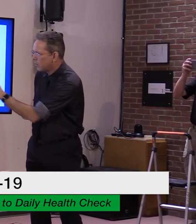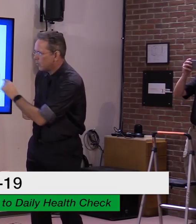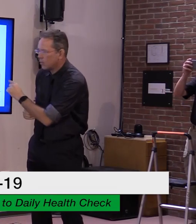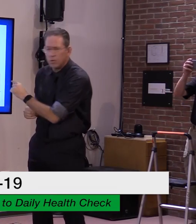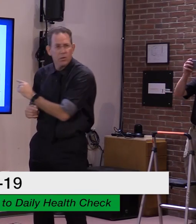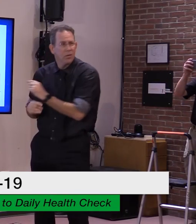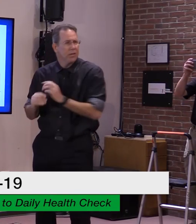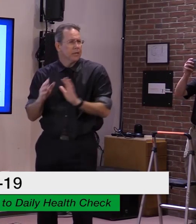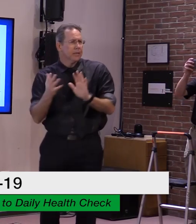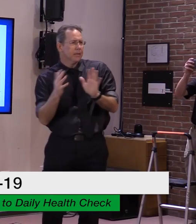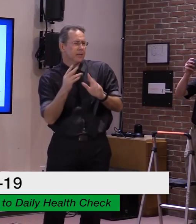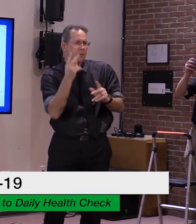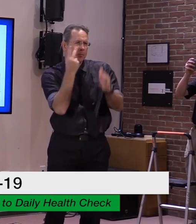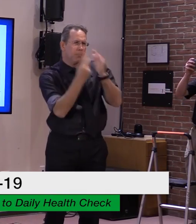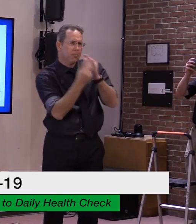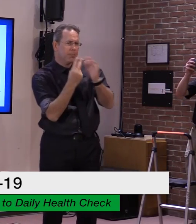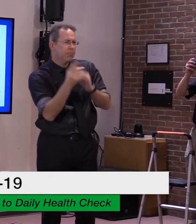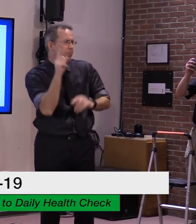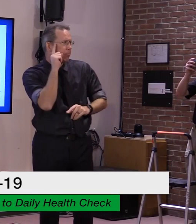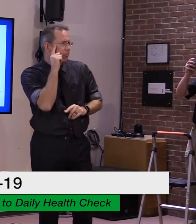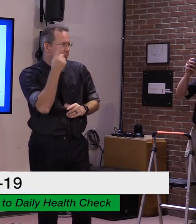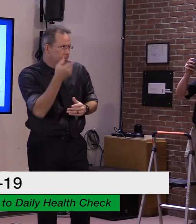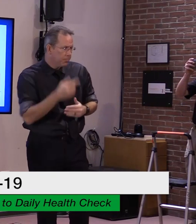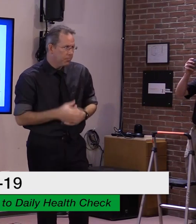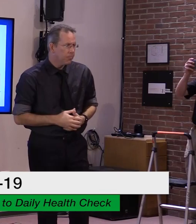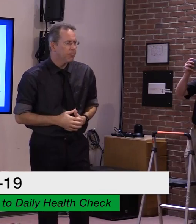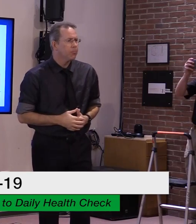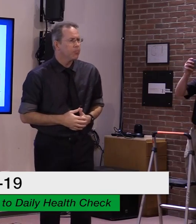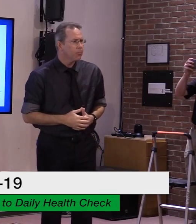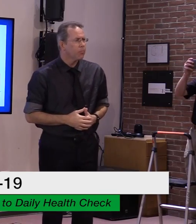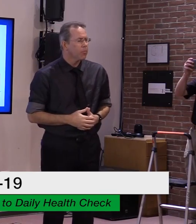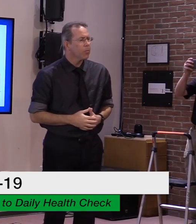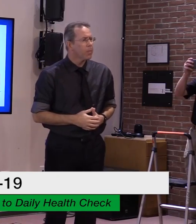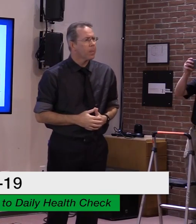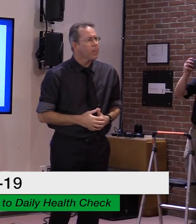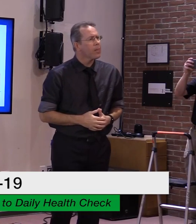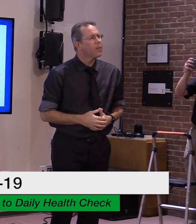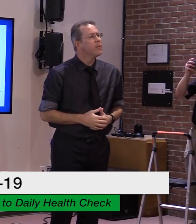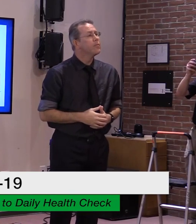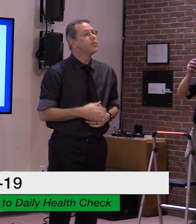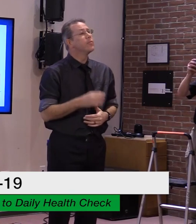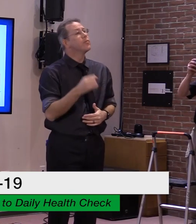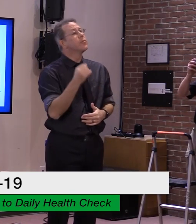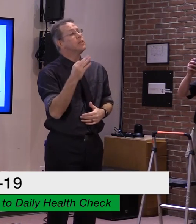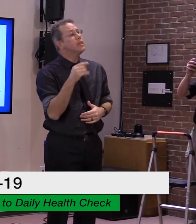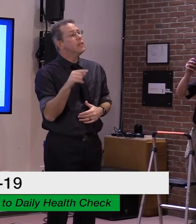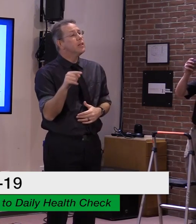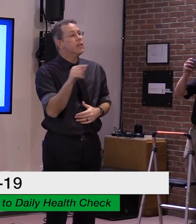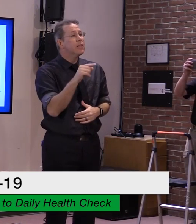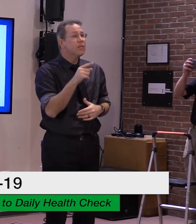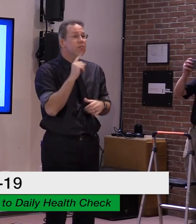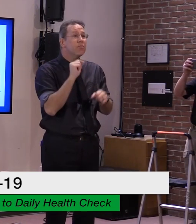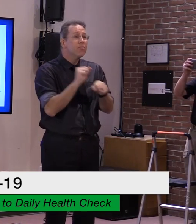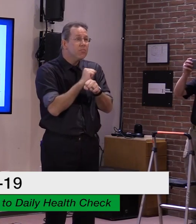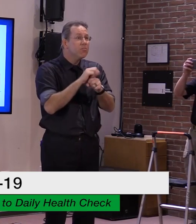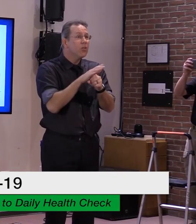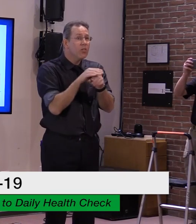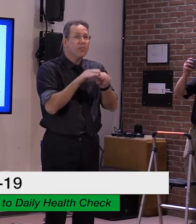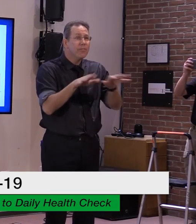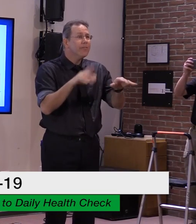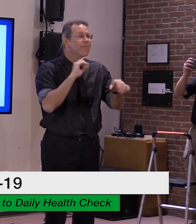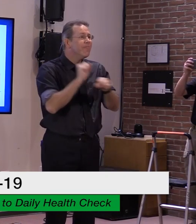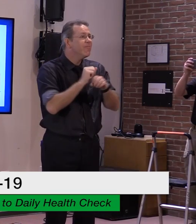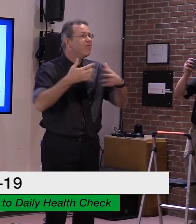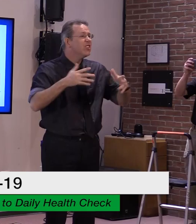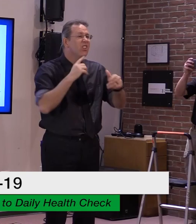additional case growth would look like we would see cases spike over the next two to three weeks leading into the holiday shopping season